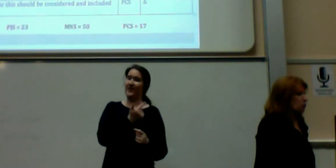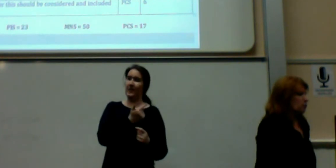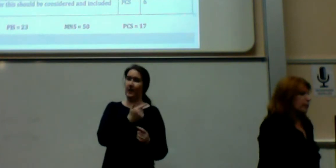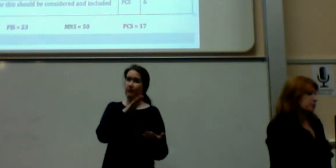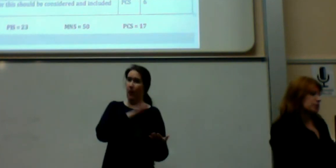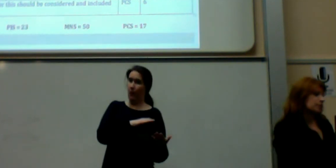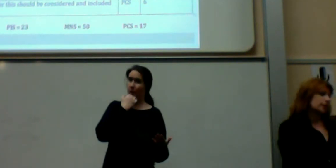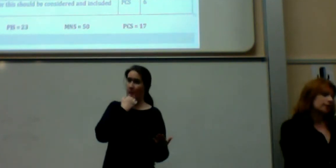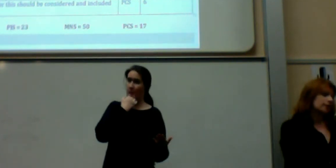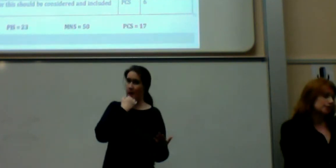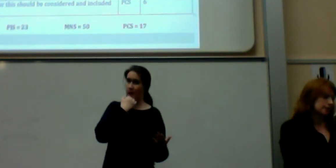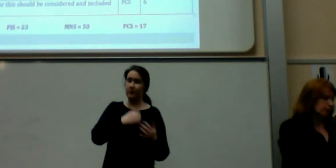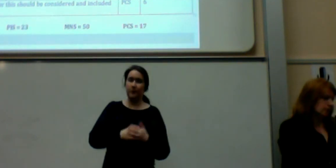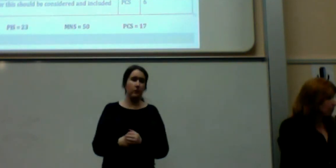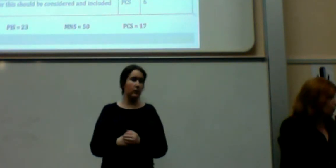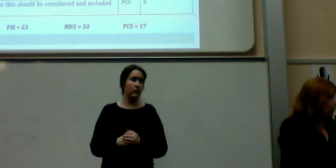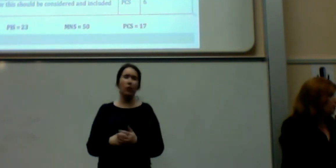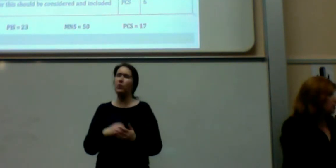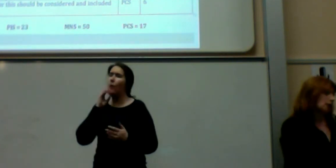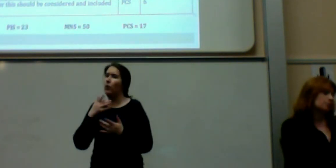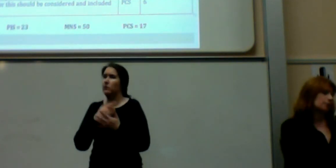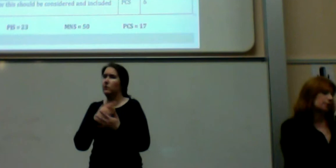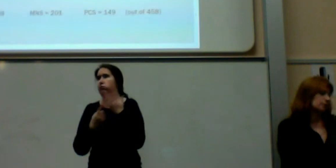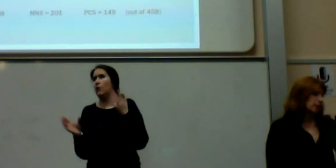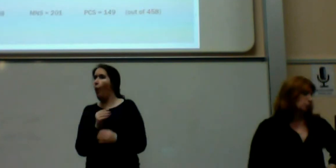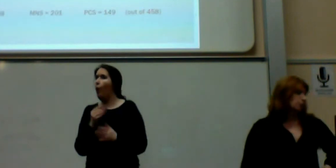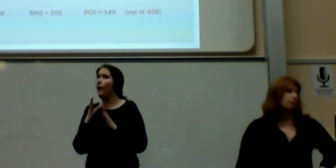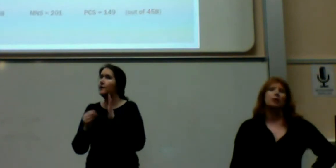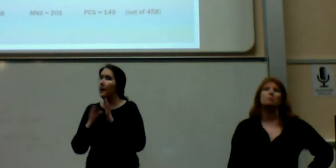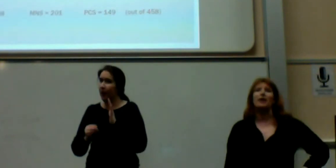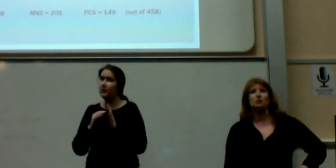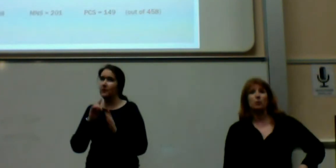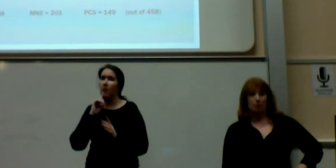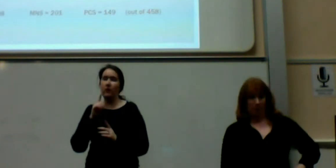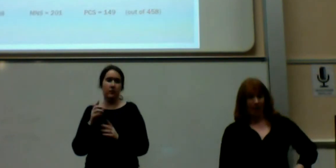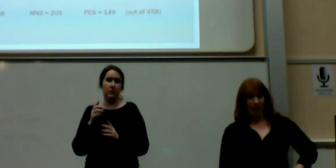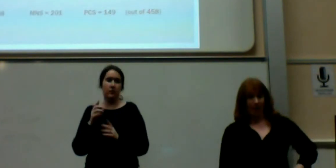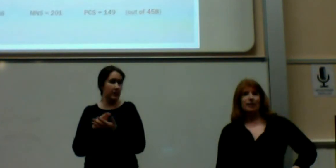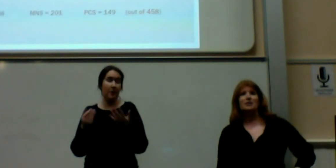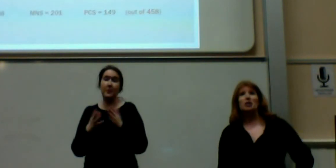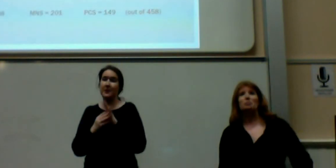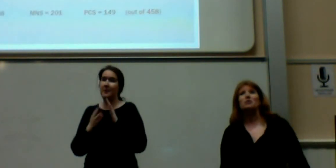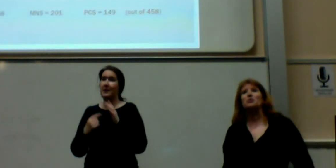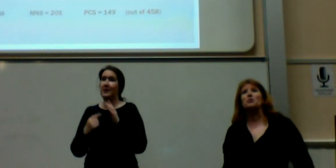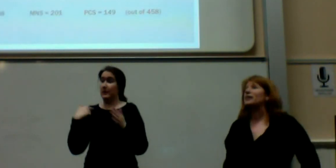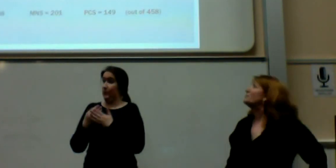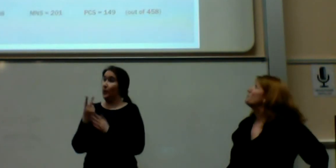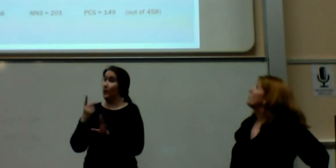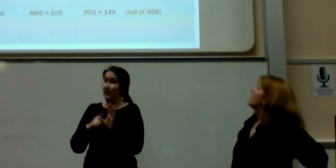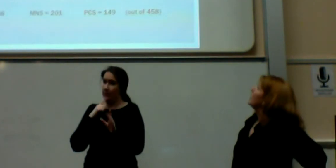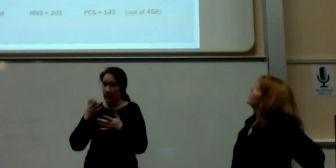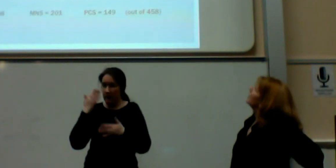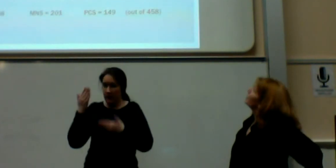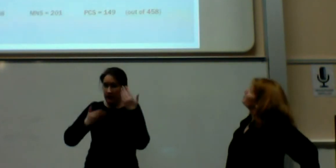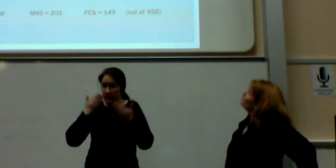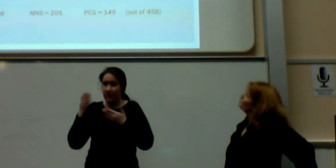take you through every single case, because that would take up way too much time and be terribly boring, but that's the way my last couple of years went.